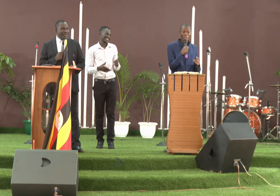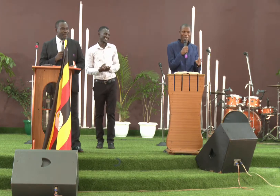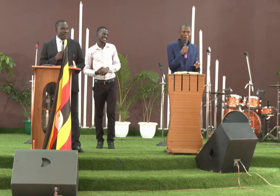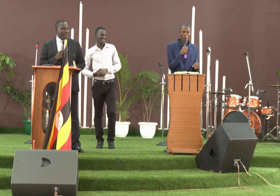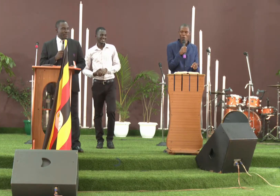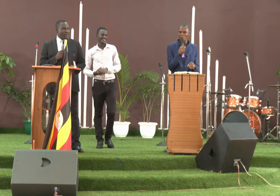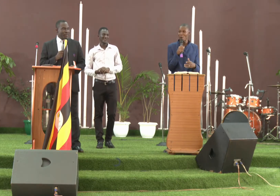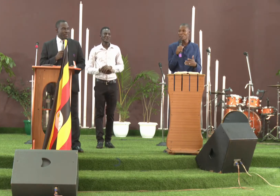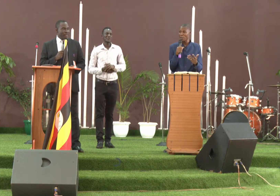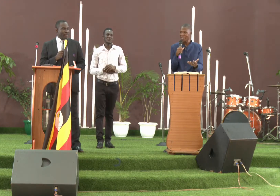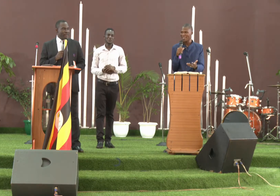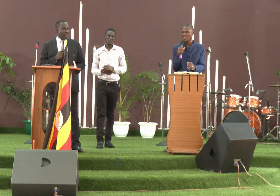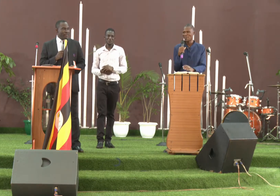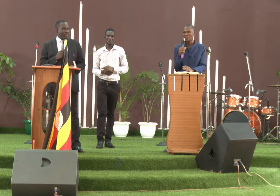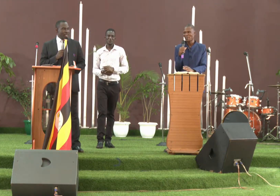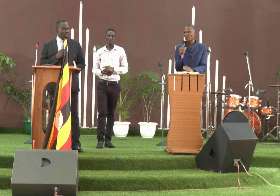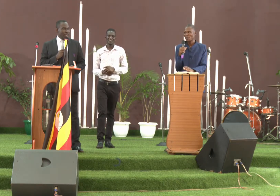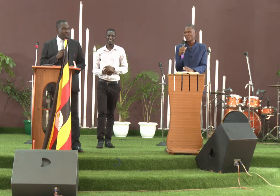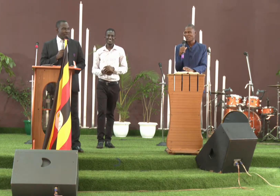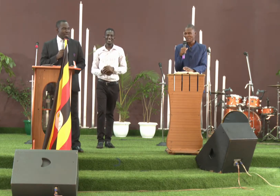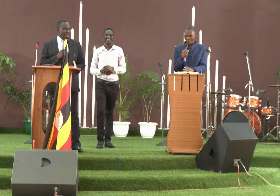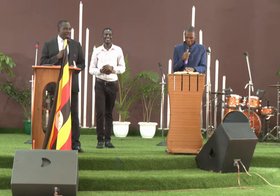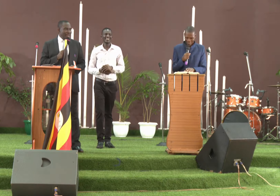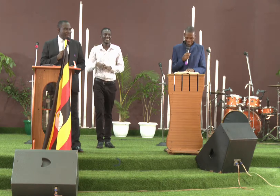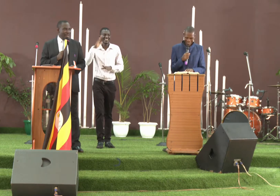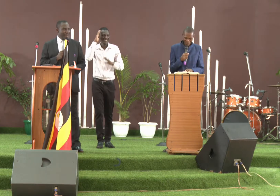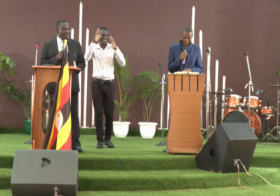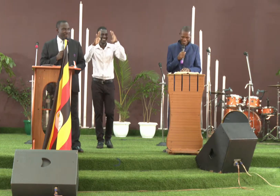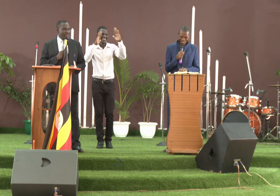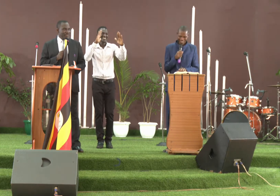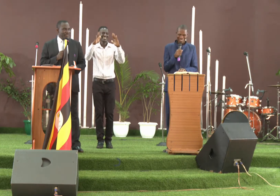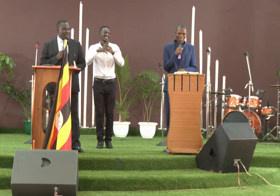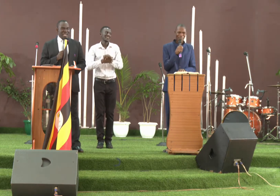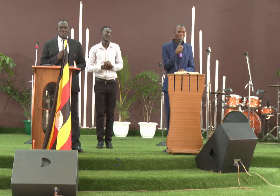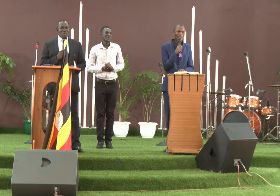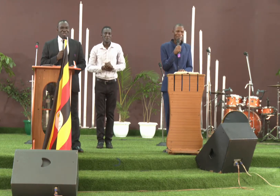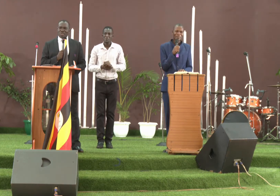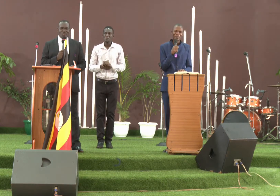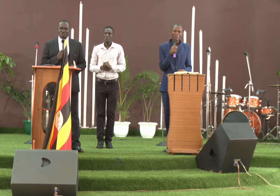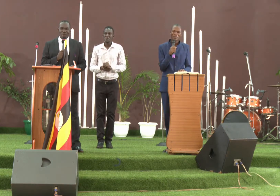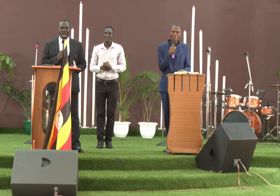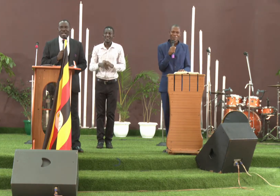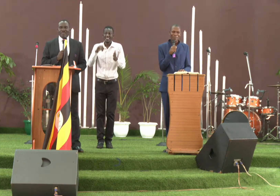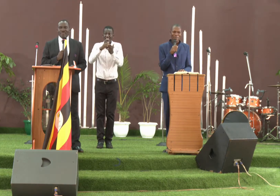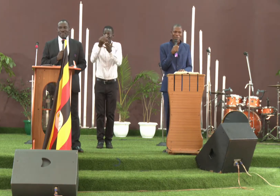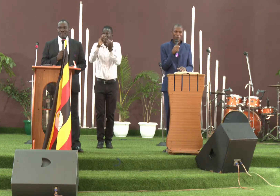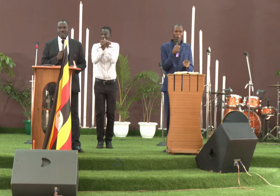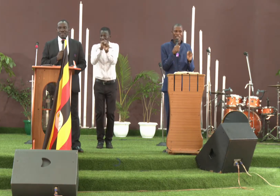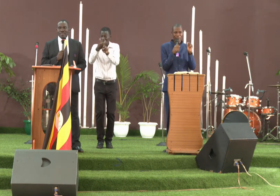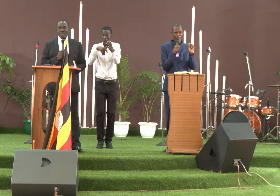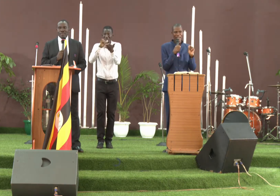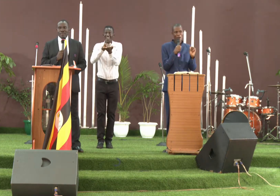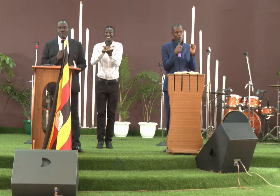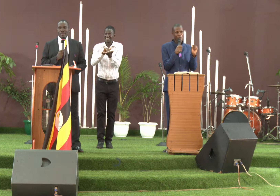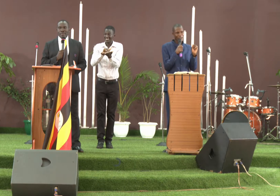will read about what you have always written? Mjewa leka Uganda. Amen. Echebo olisumulukuka. if